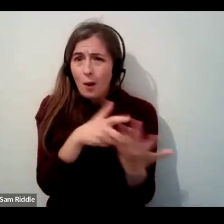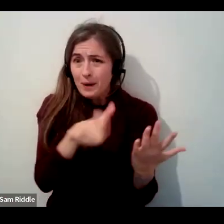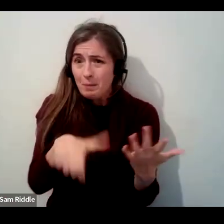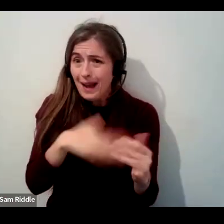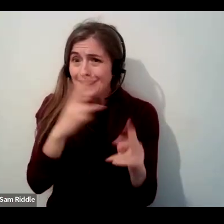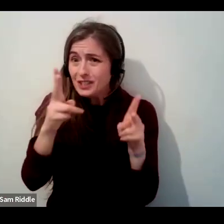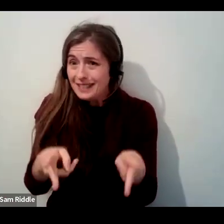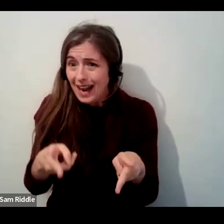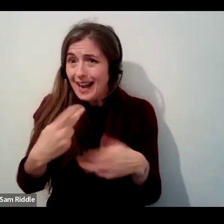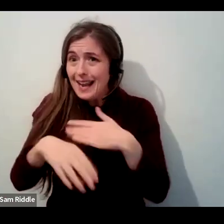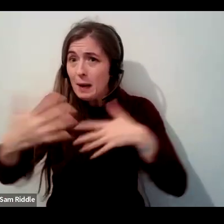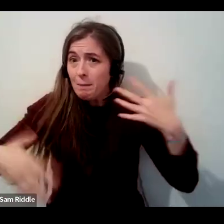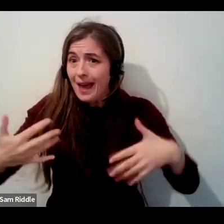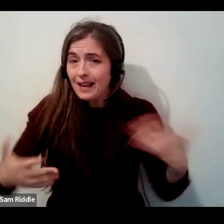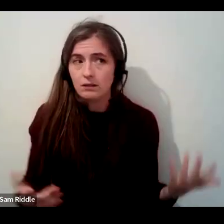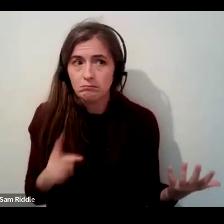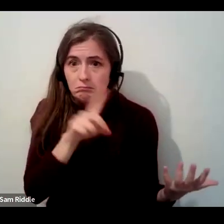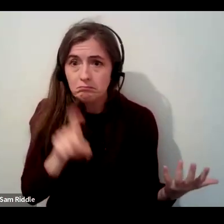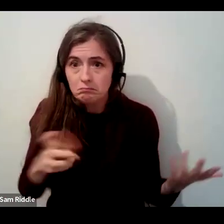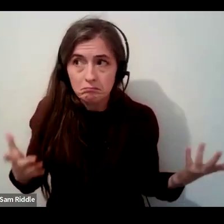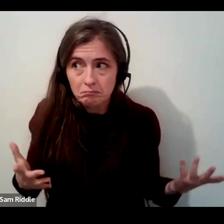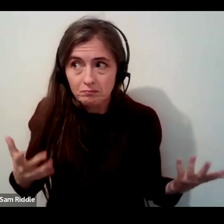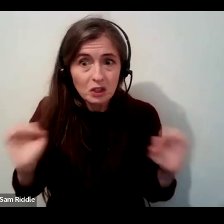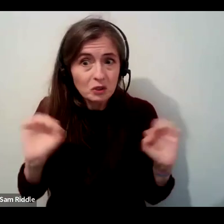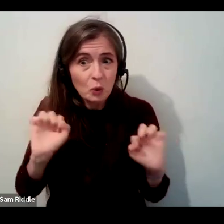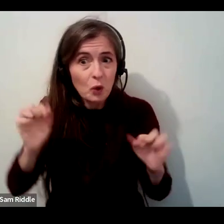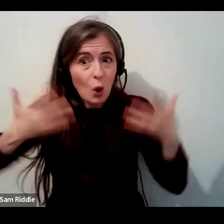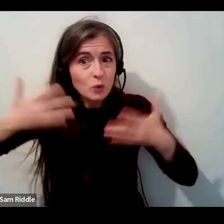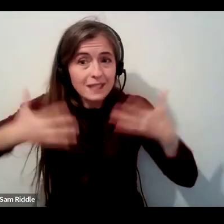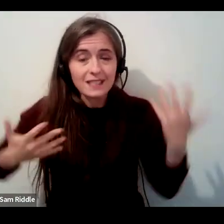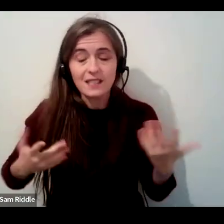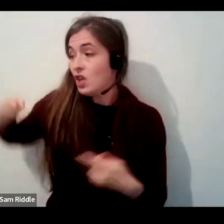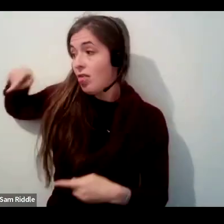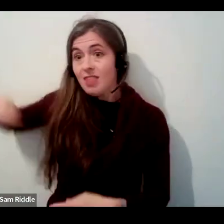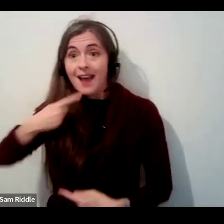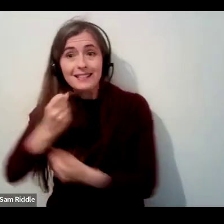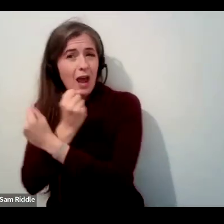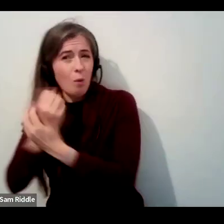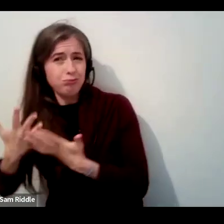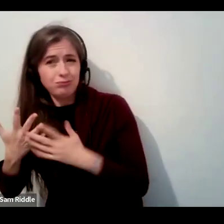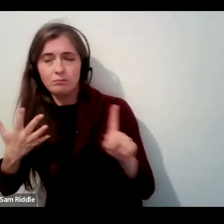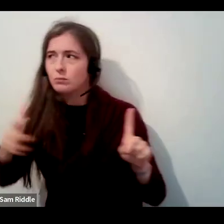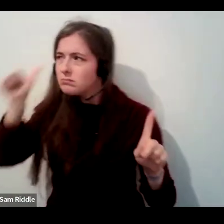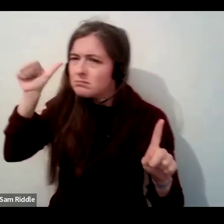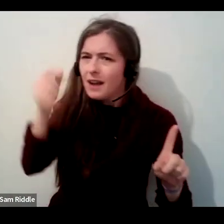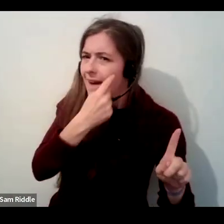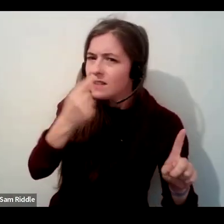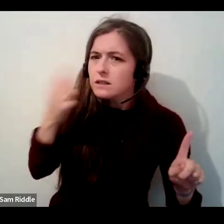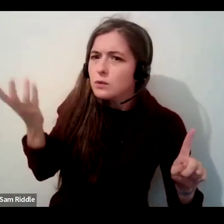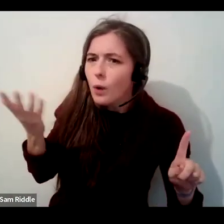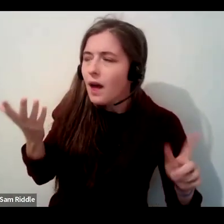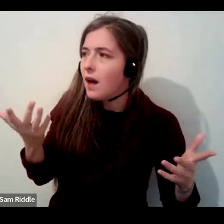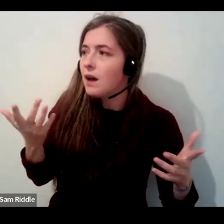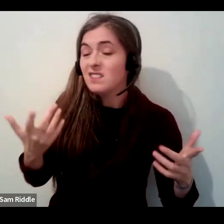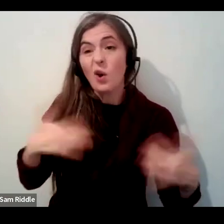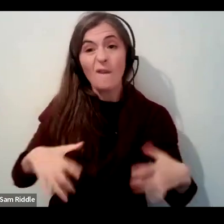any statistics. It's just an assertion by the lobby groups. So we're asking for a royal commission, and there is